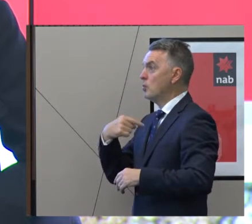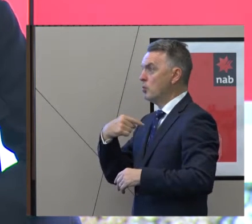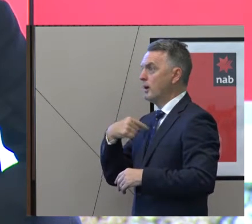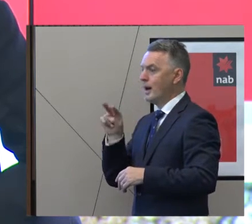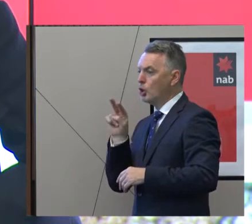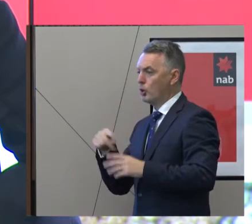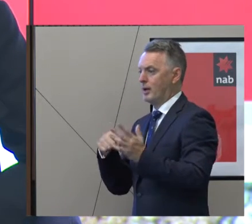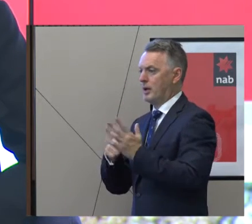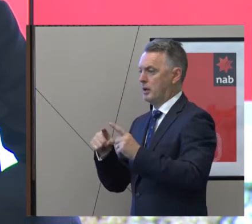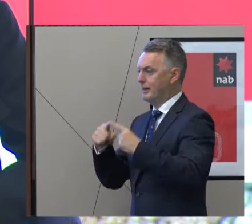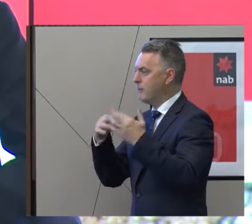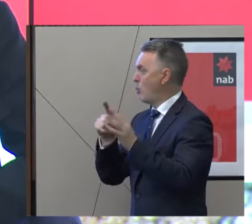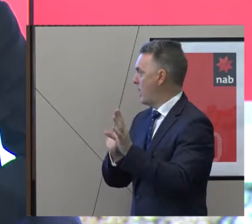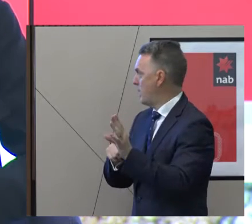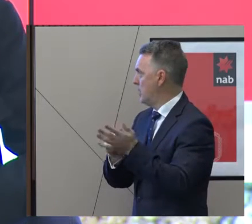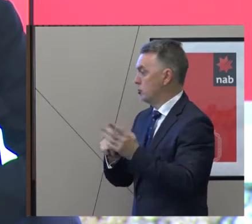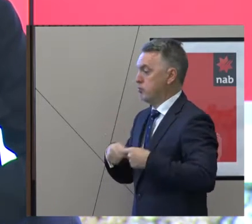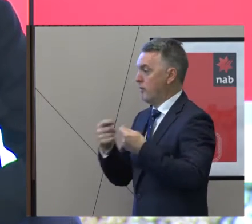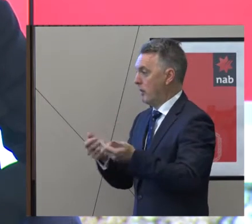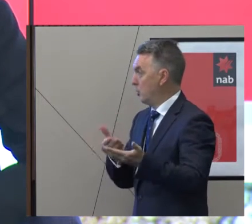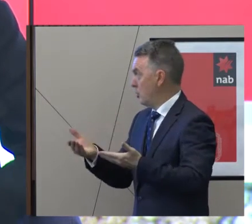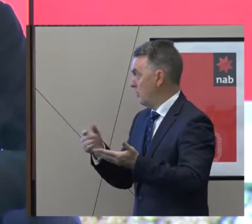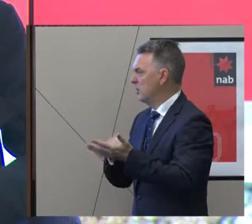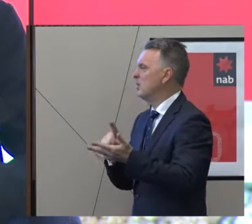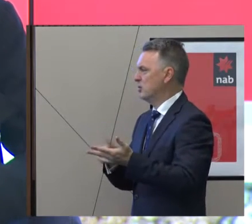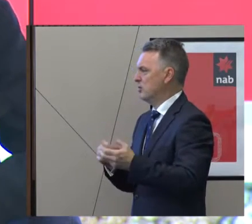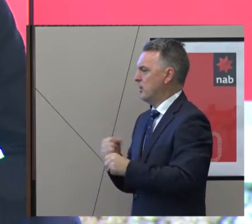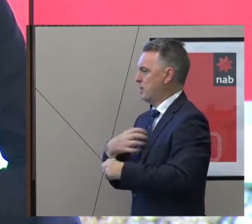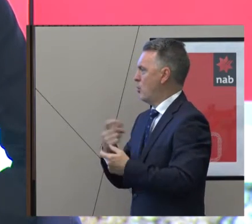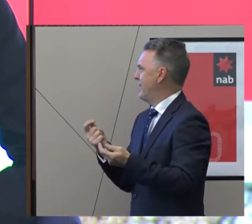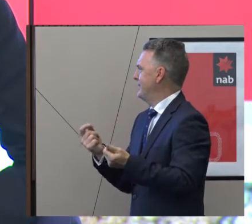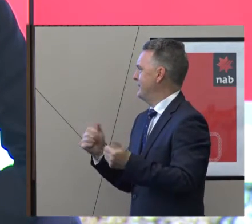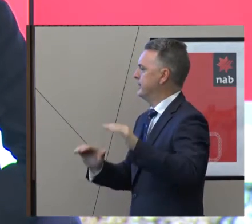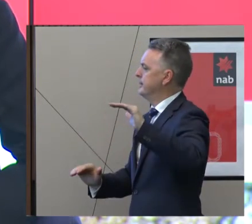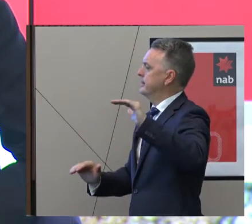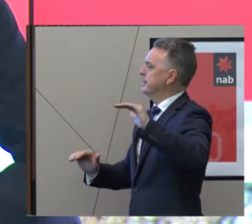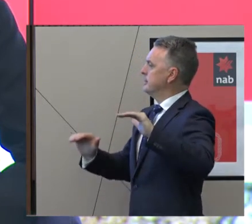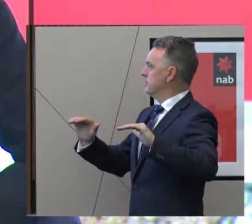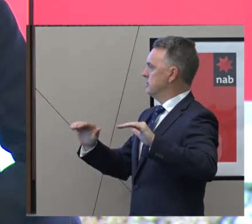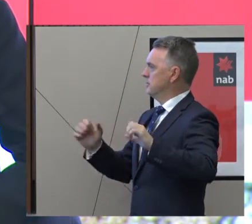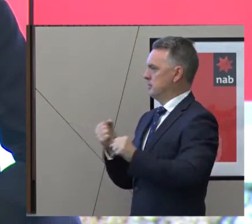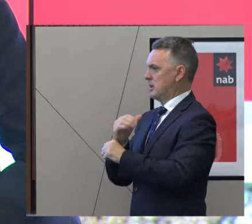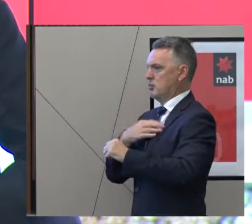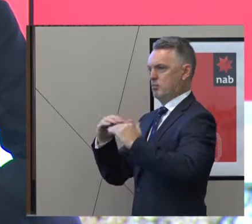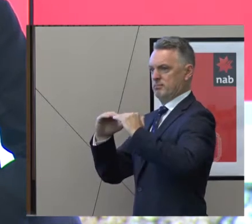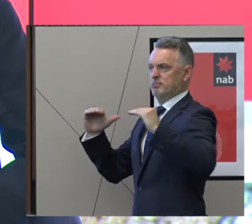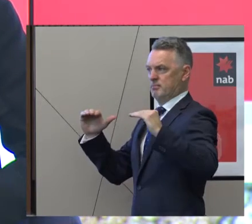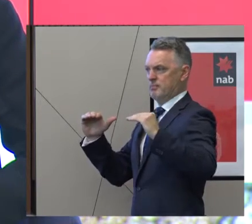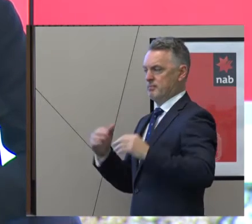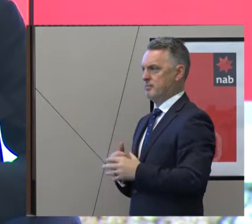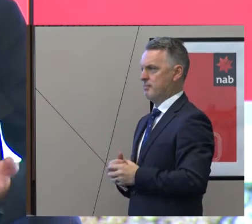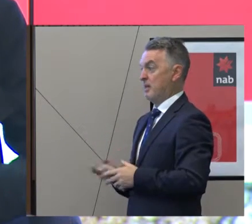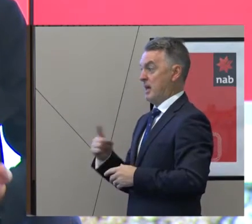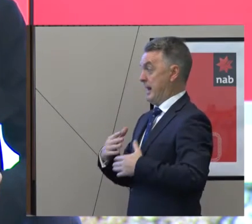ways we can provide our service to try and address that imbalance, and why we're also trying to focus on some of